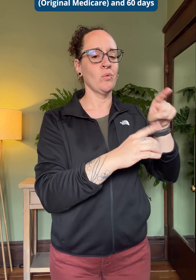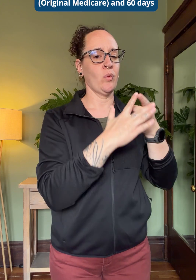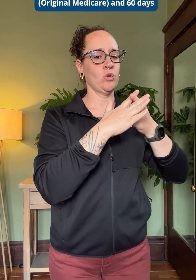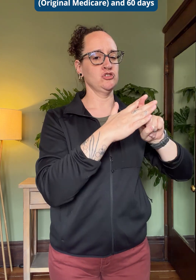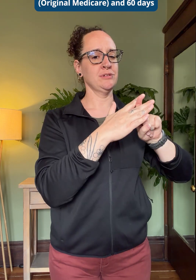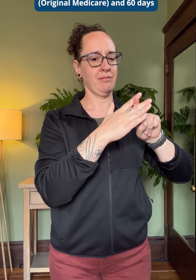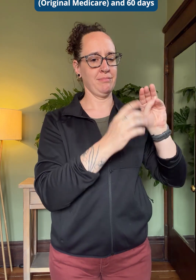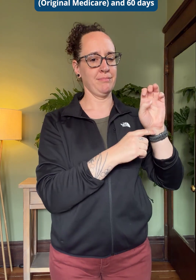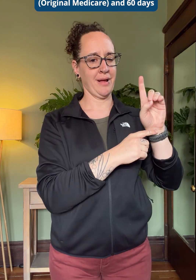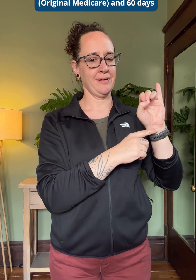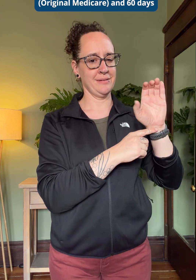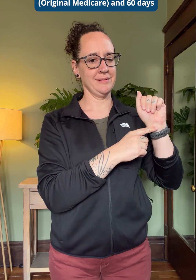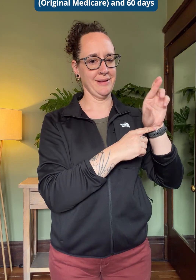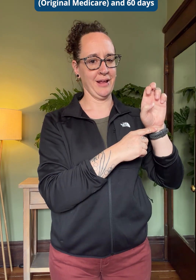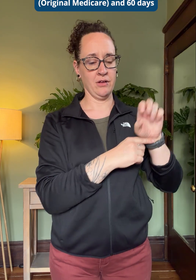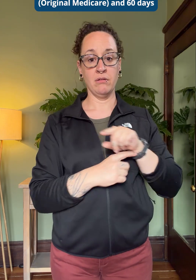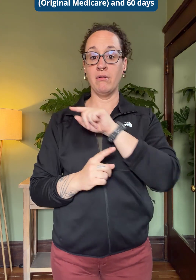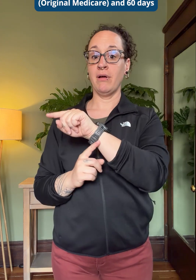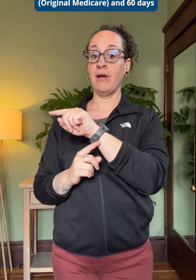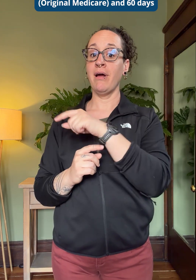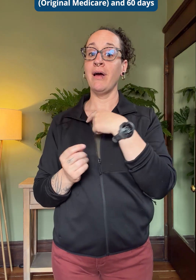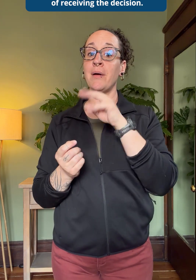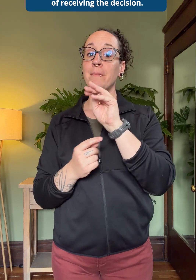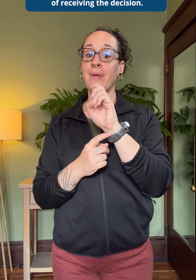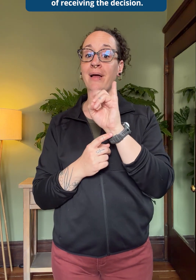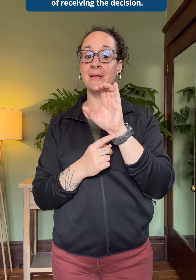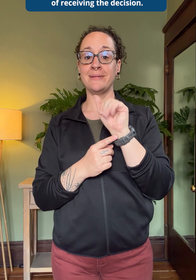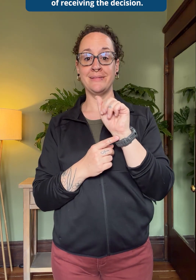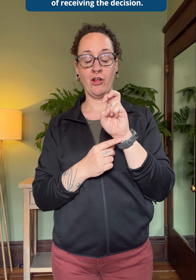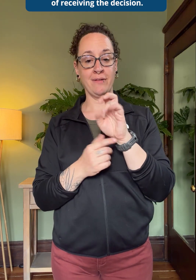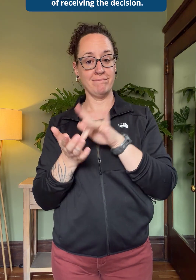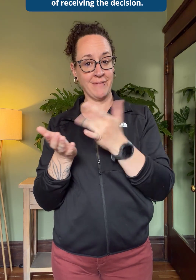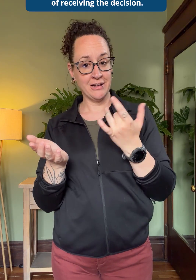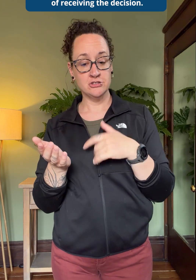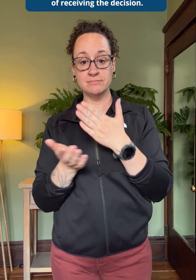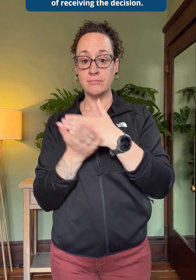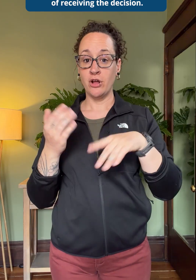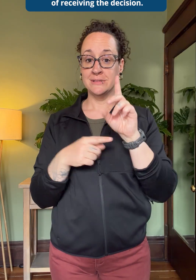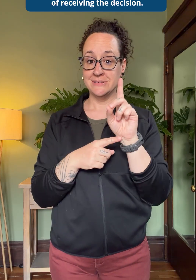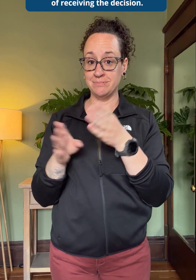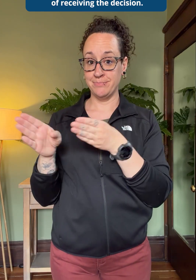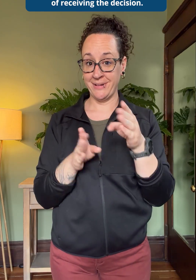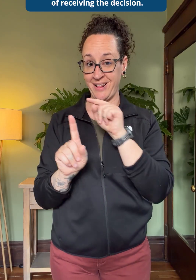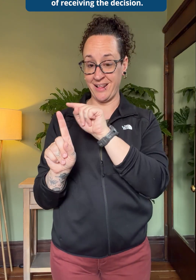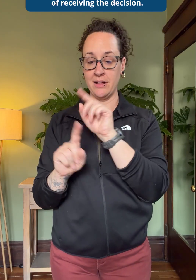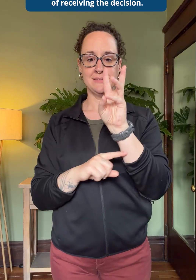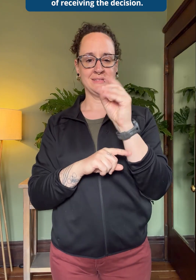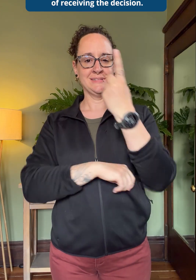original Medicare and within 60 days for Medicare Advantage or